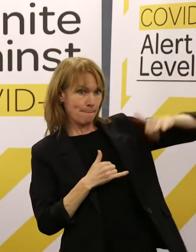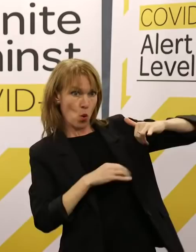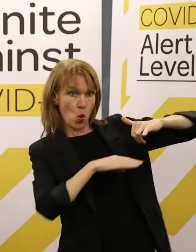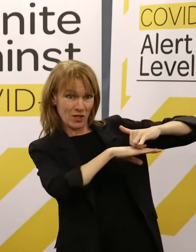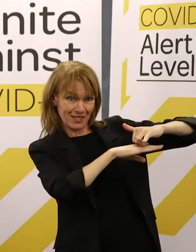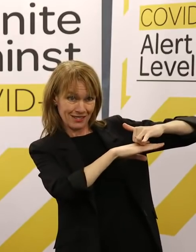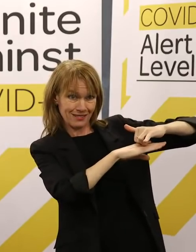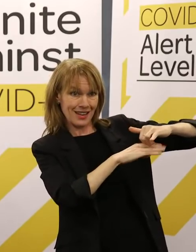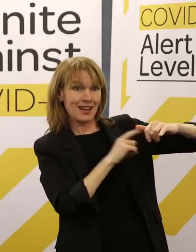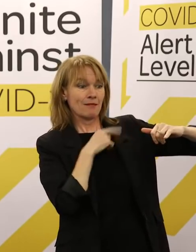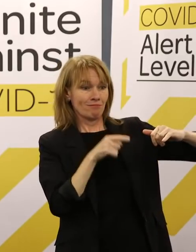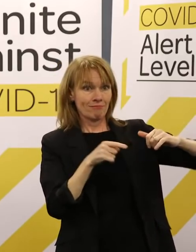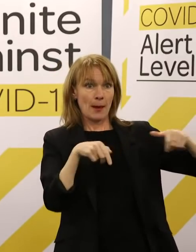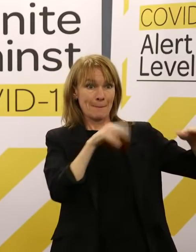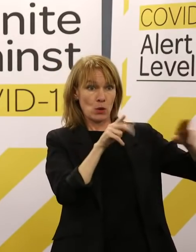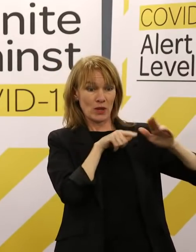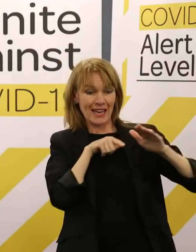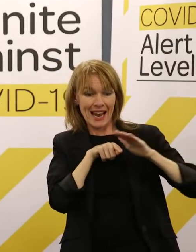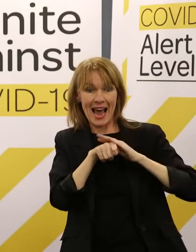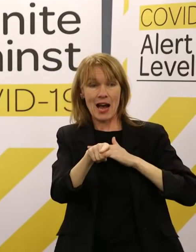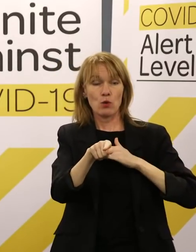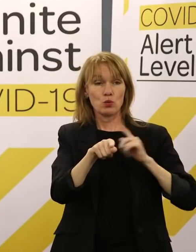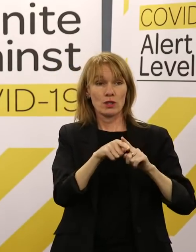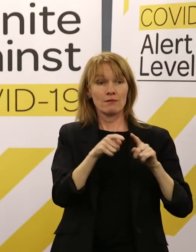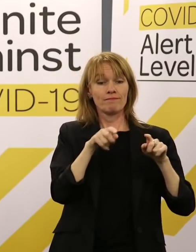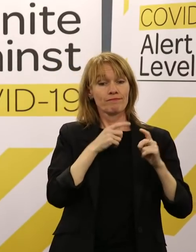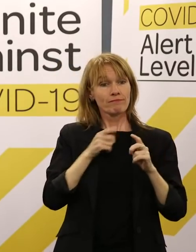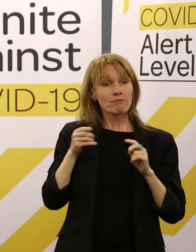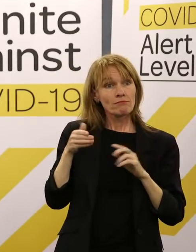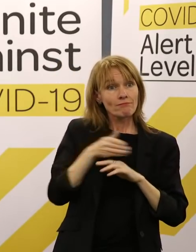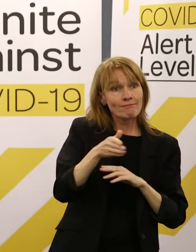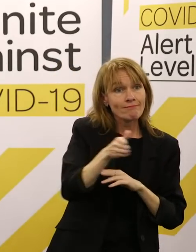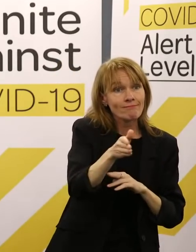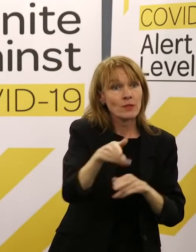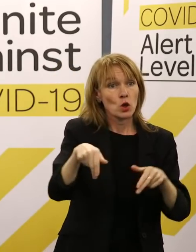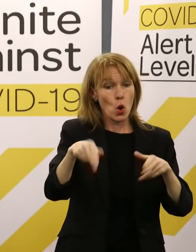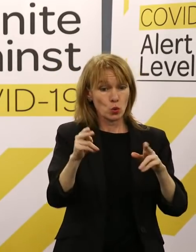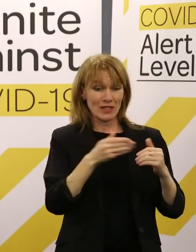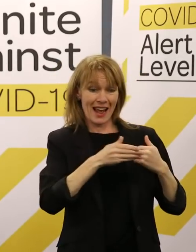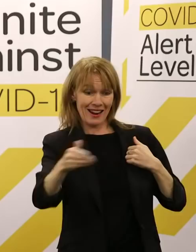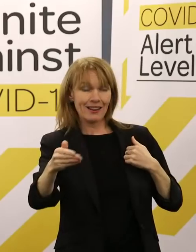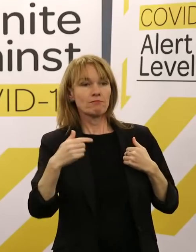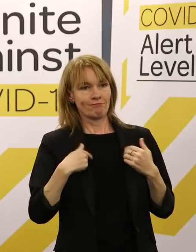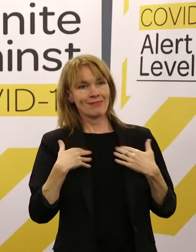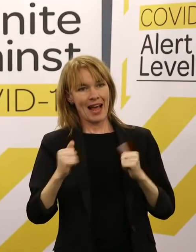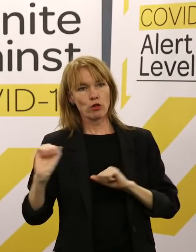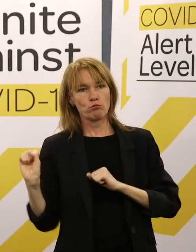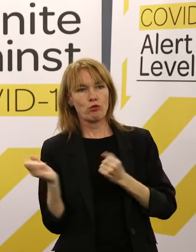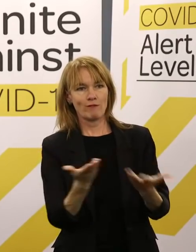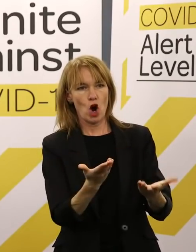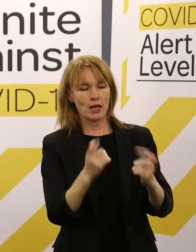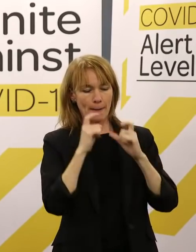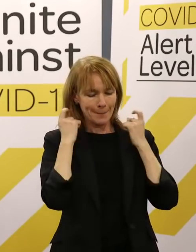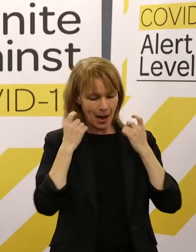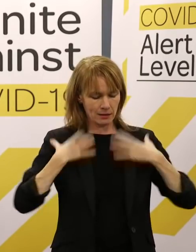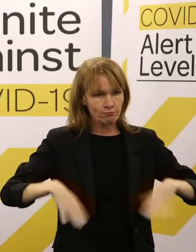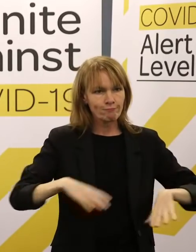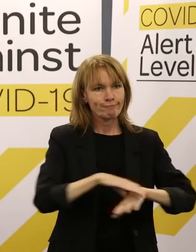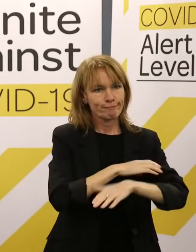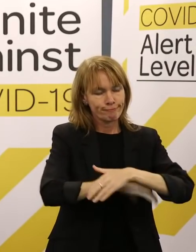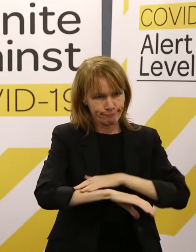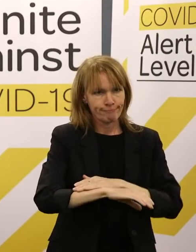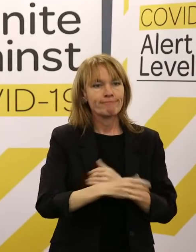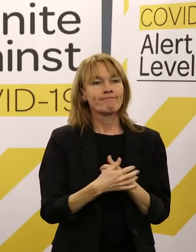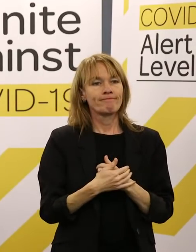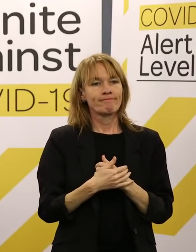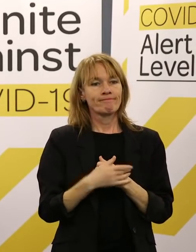when they finish their stay, that PPE is available through our health PPE, so they're able to, the hotels